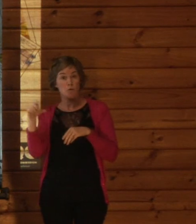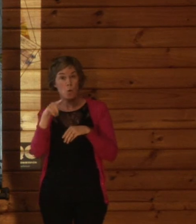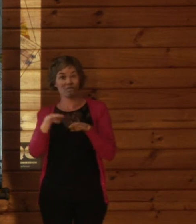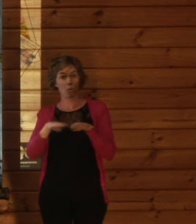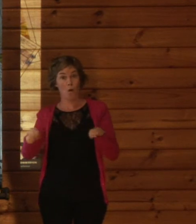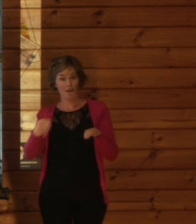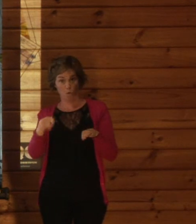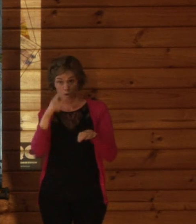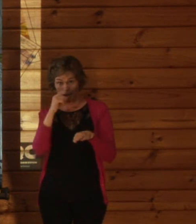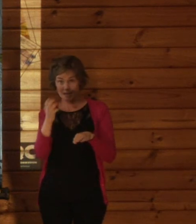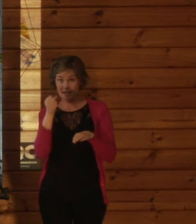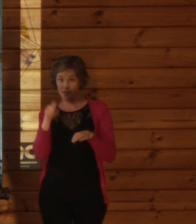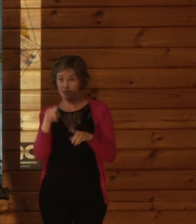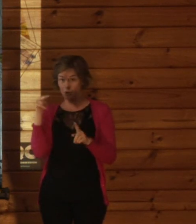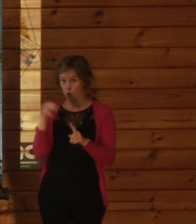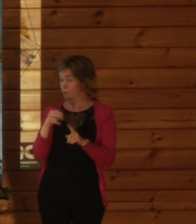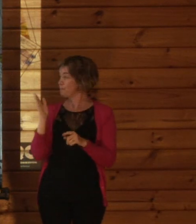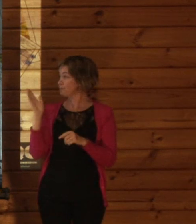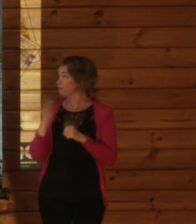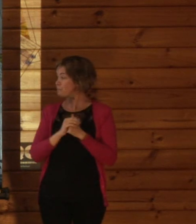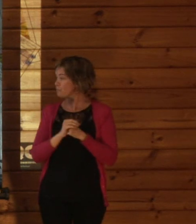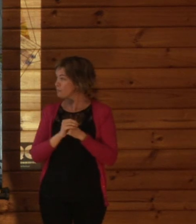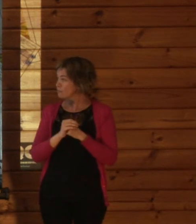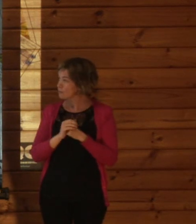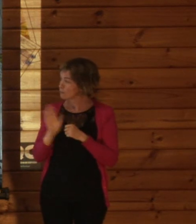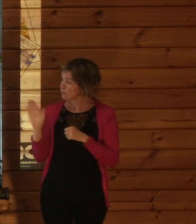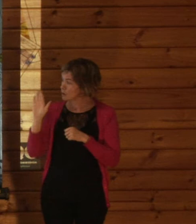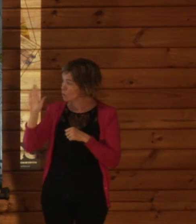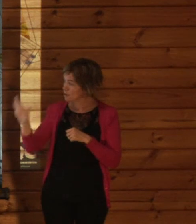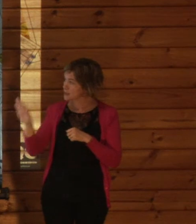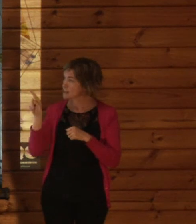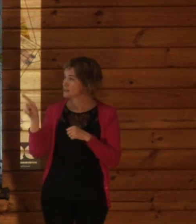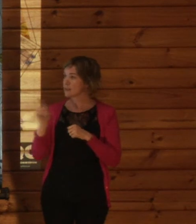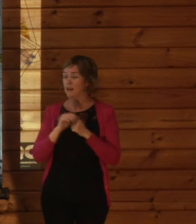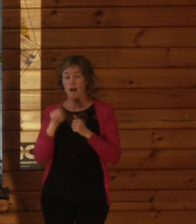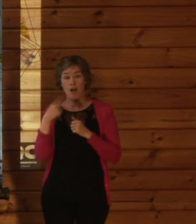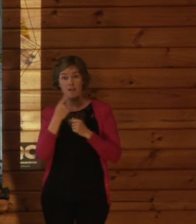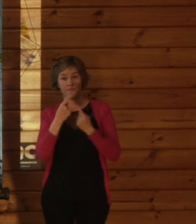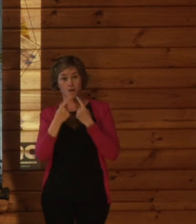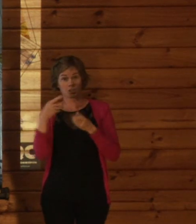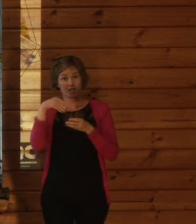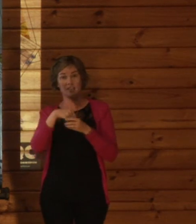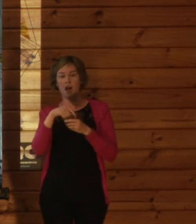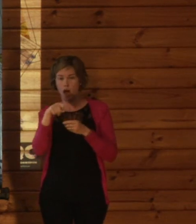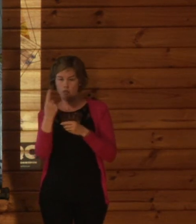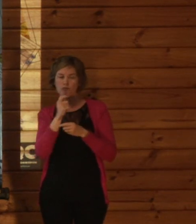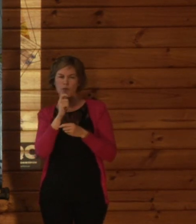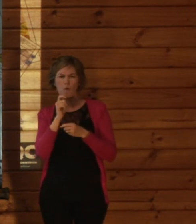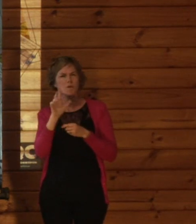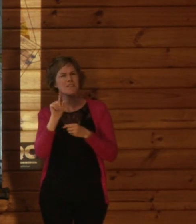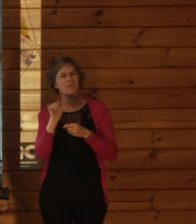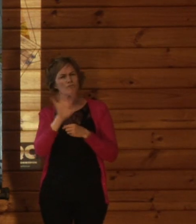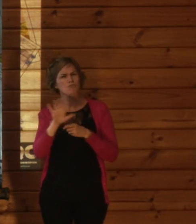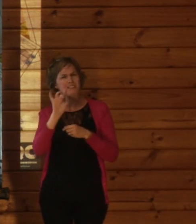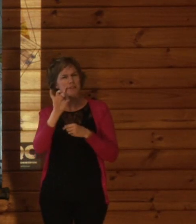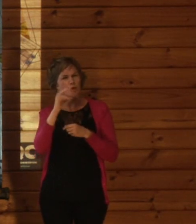All this CPT information is published in the suburb reports that were done about 2 years ago, but to most people they're meaningless because they're just